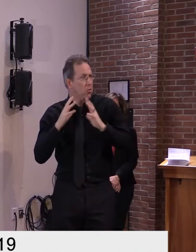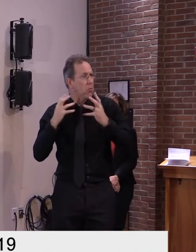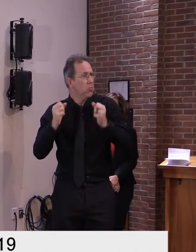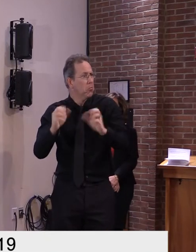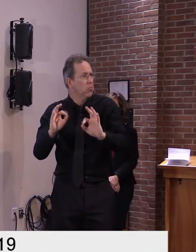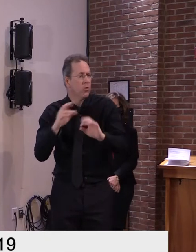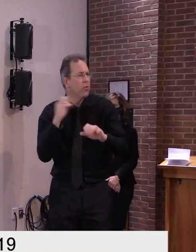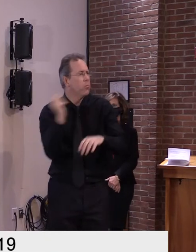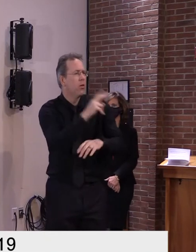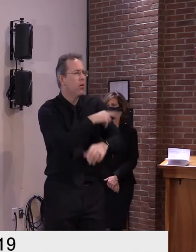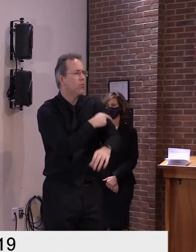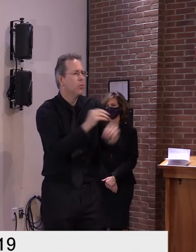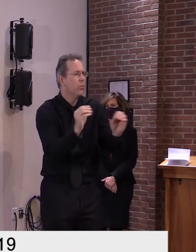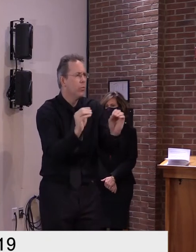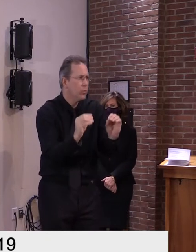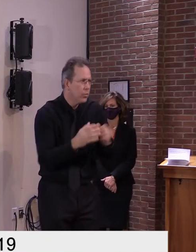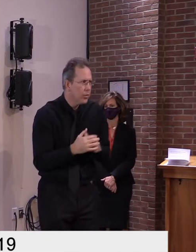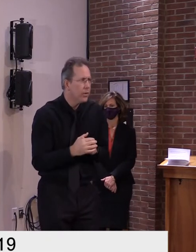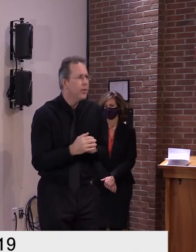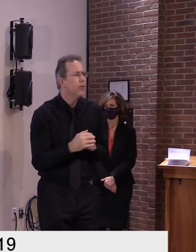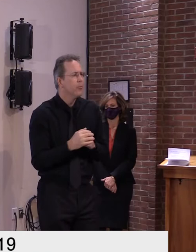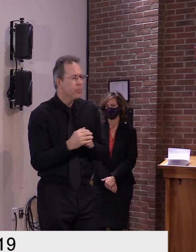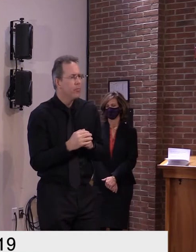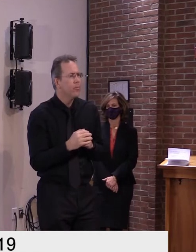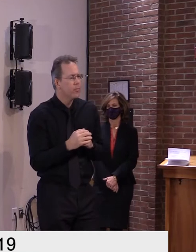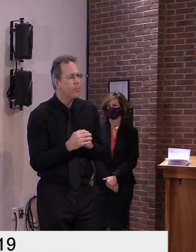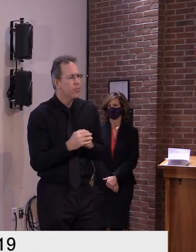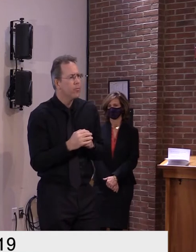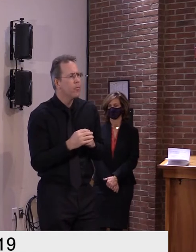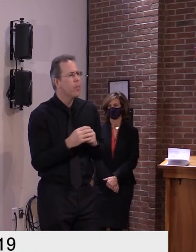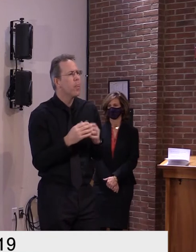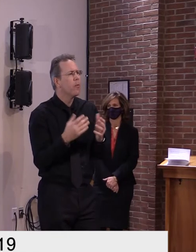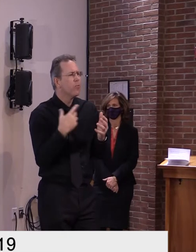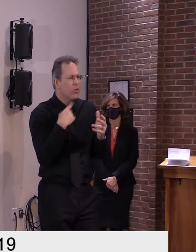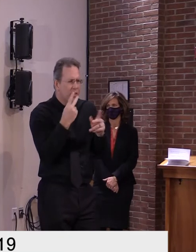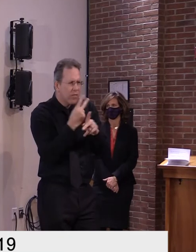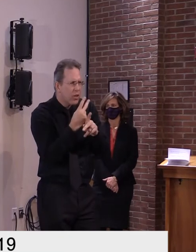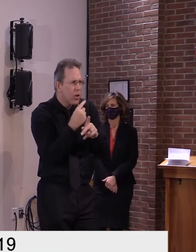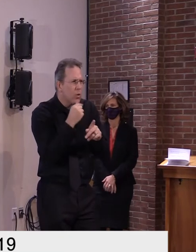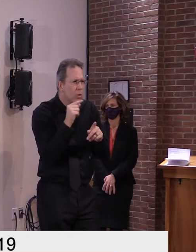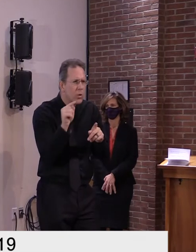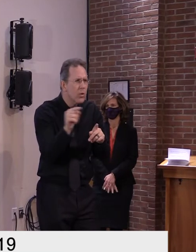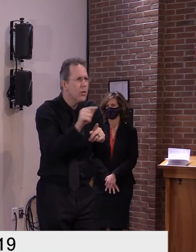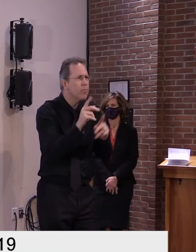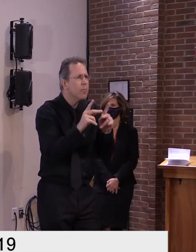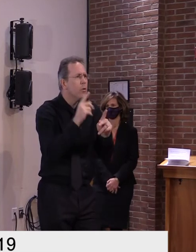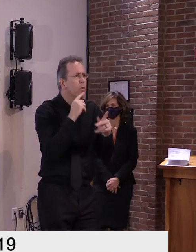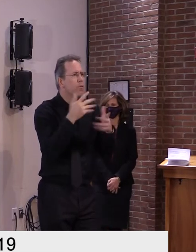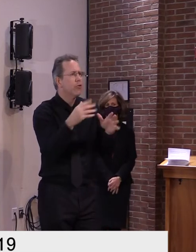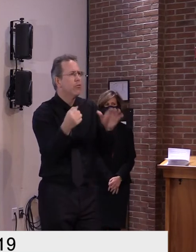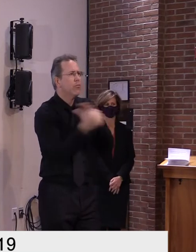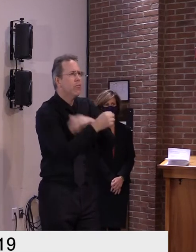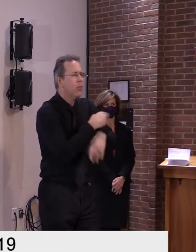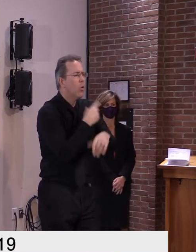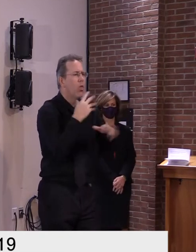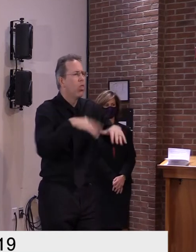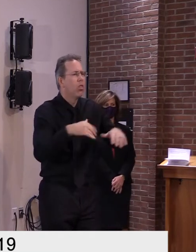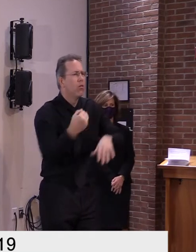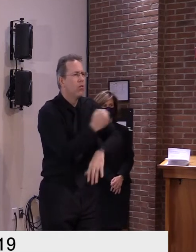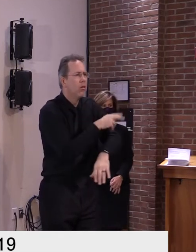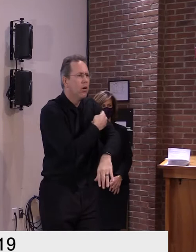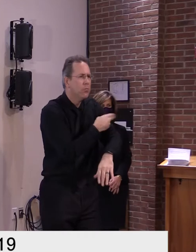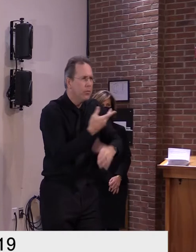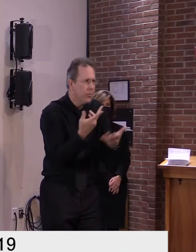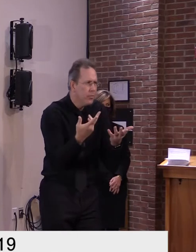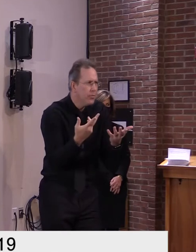it takes getting to know who those people are, making sure they get themselves tested early enough so they know that they may